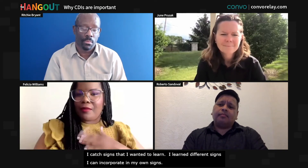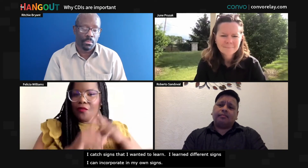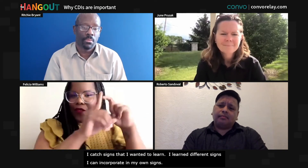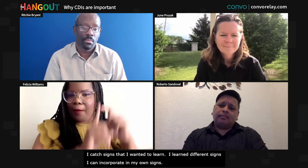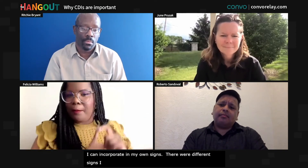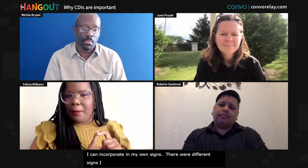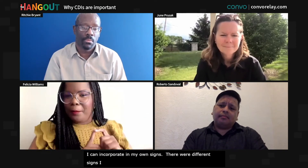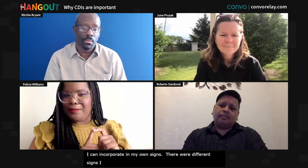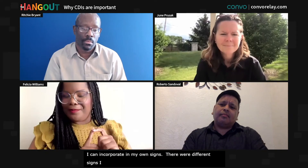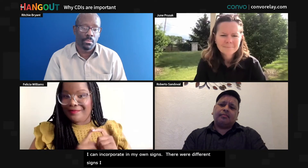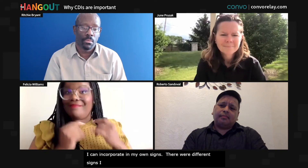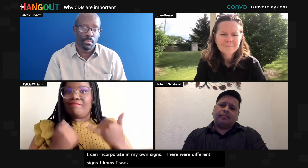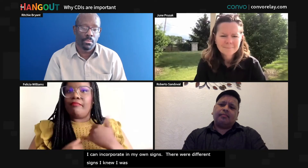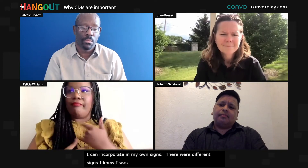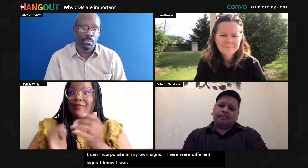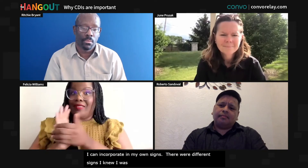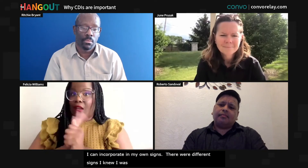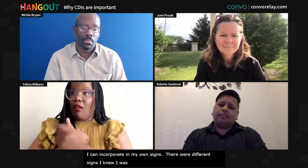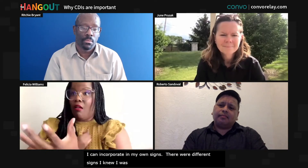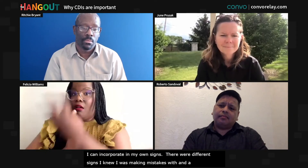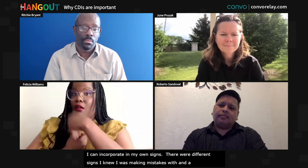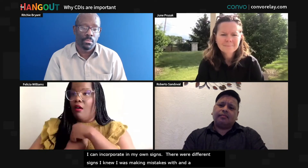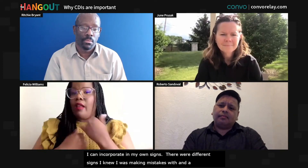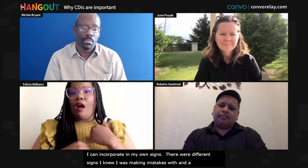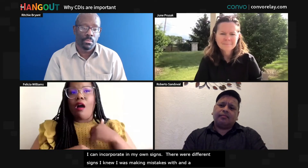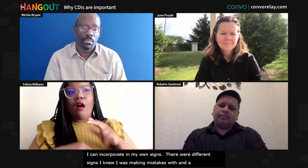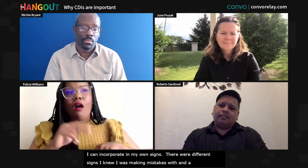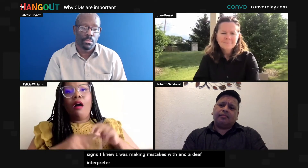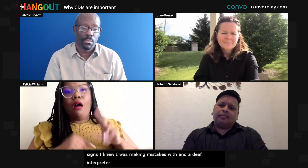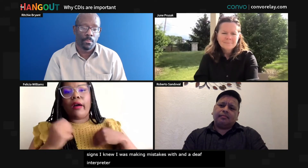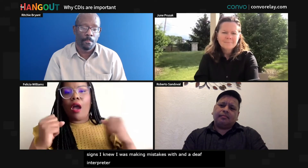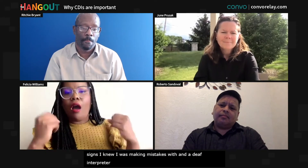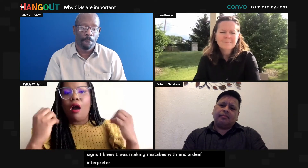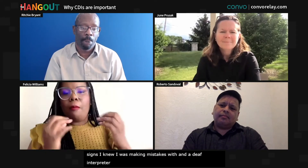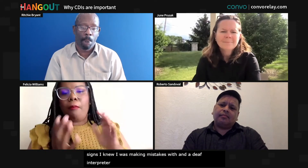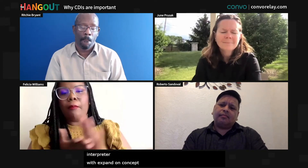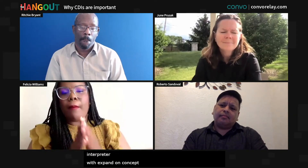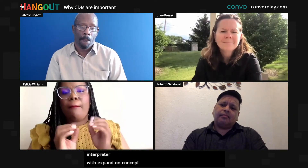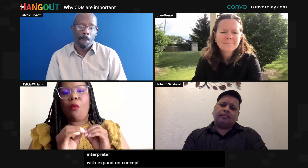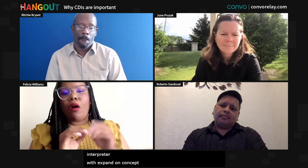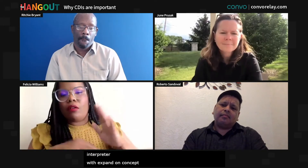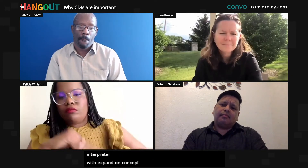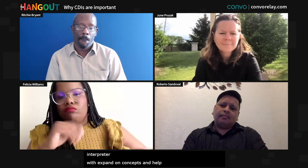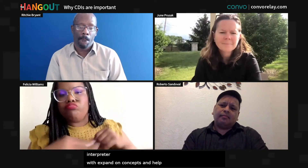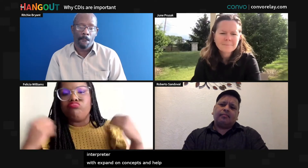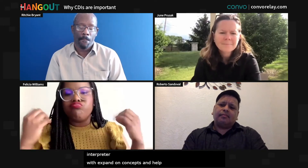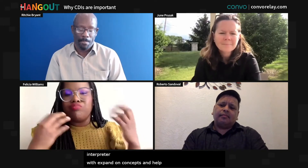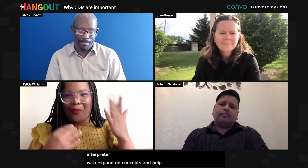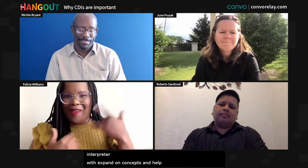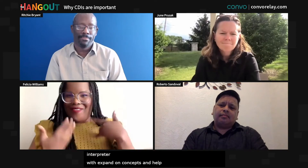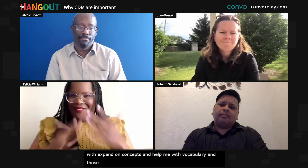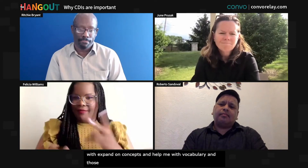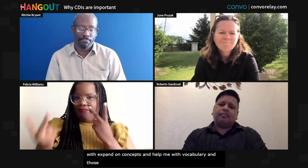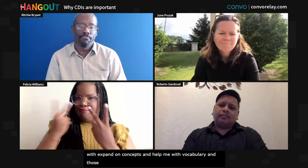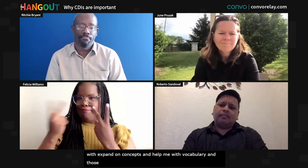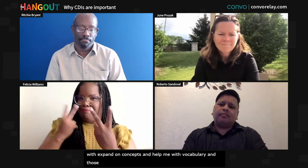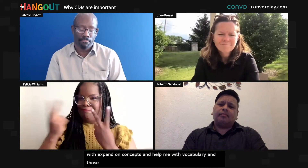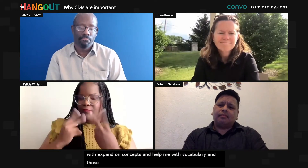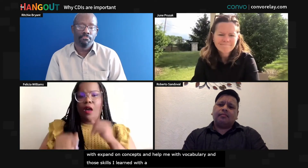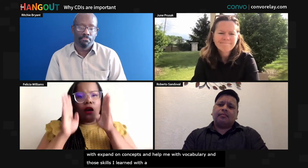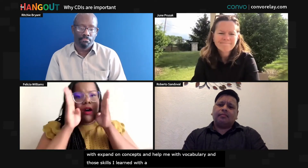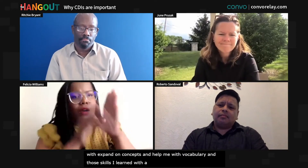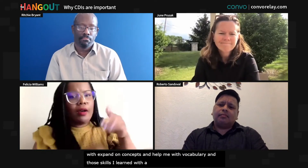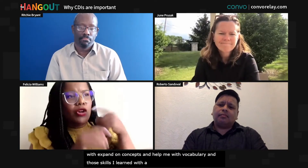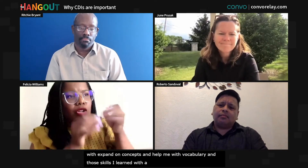deaf interpreter would expand on concepts. They would help me with vocabulary, and those skills that I learned with a deaf interpreter actually made me more comfortable